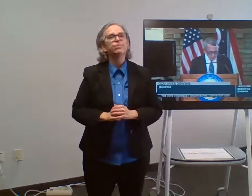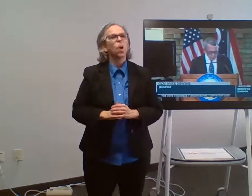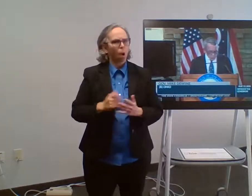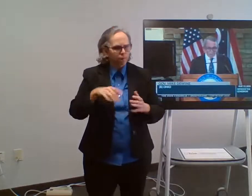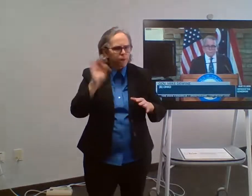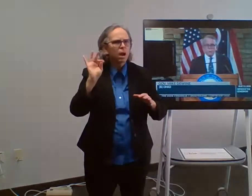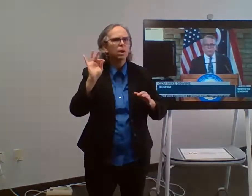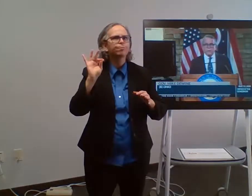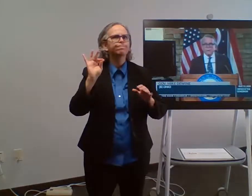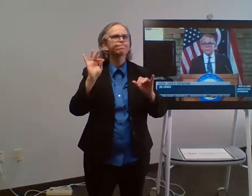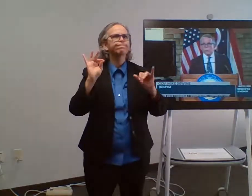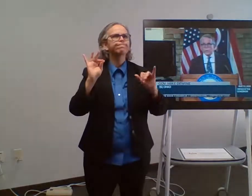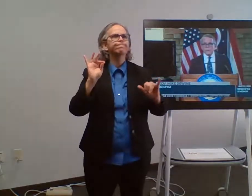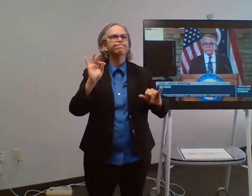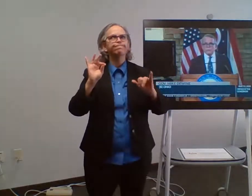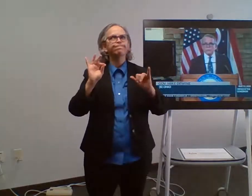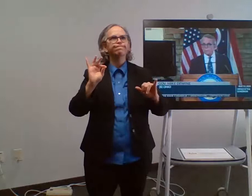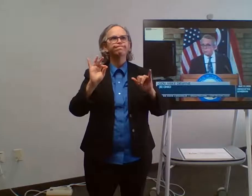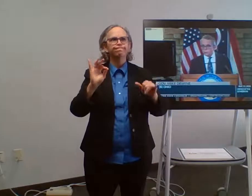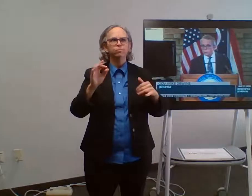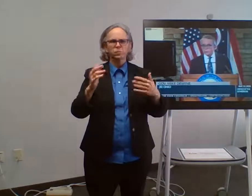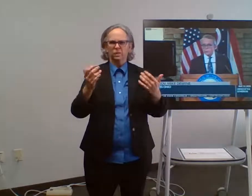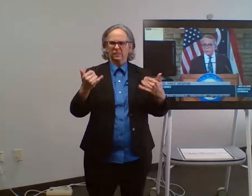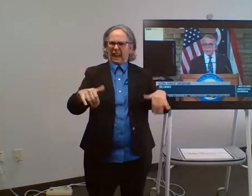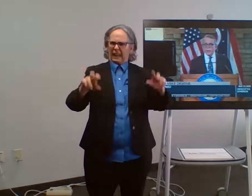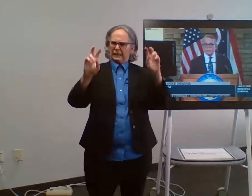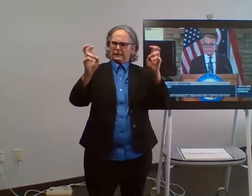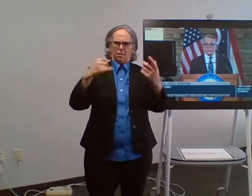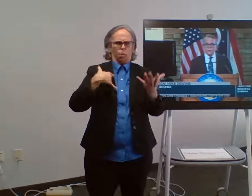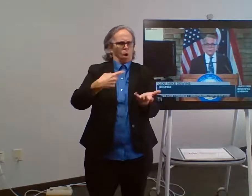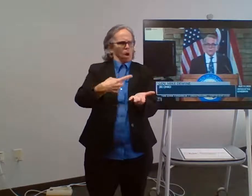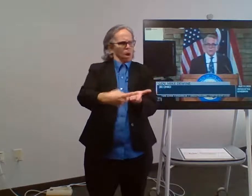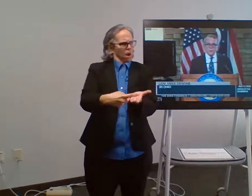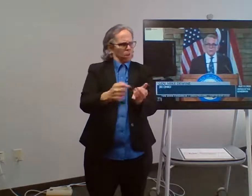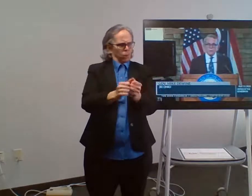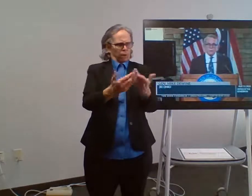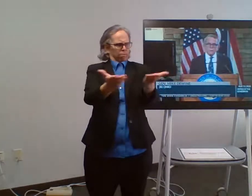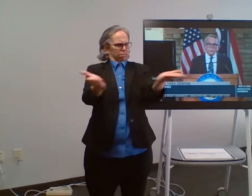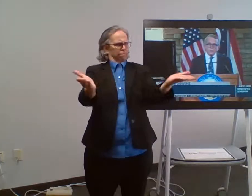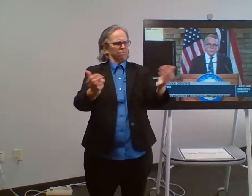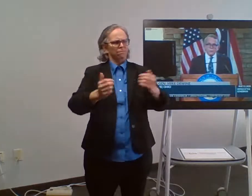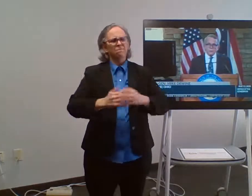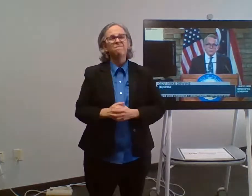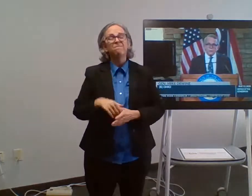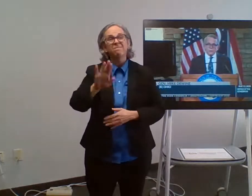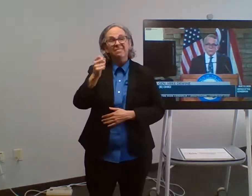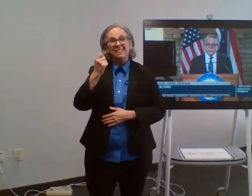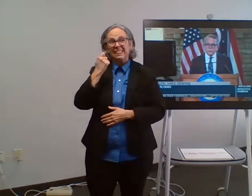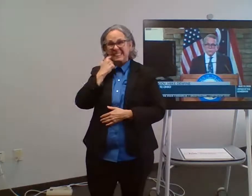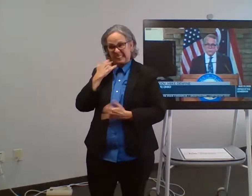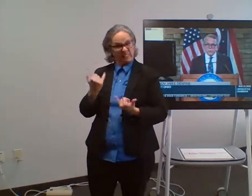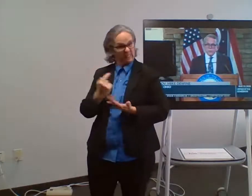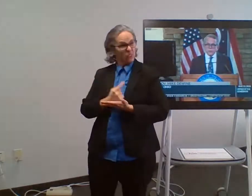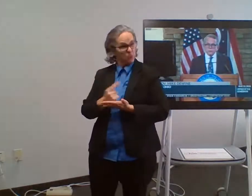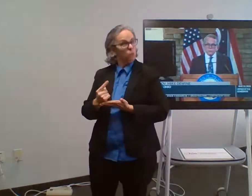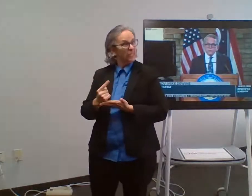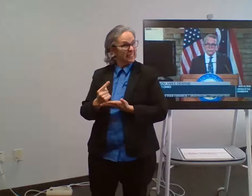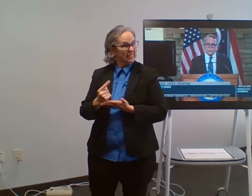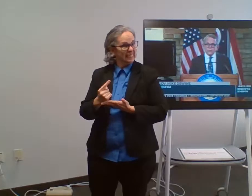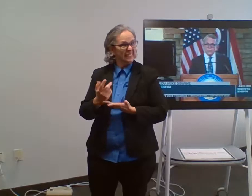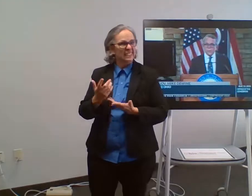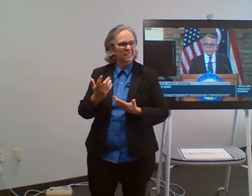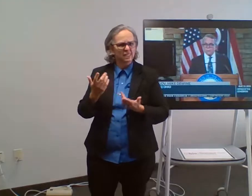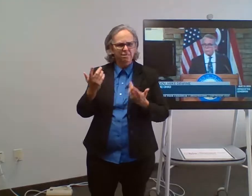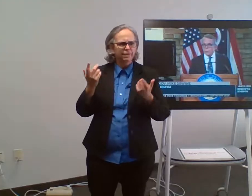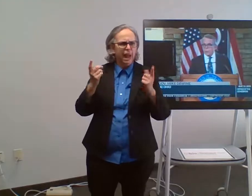issue also came up this week in some news accounts involving the Big Ten's decision not